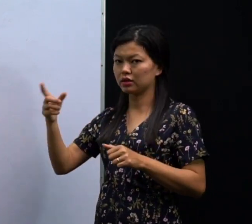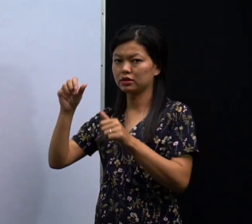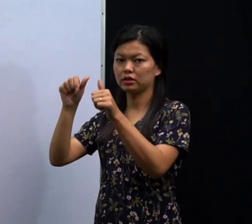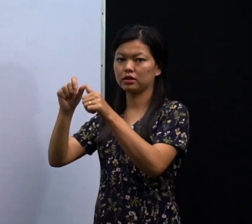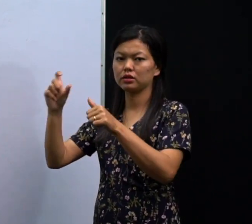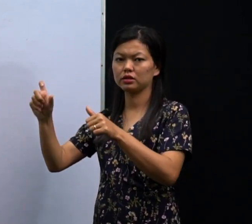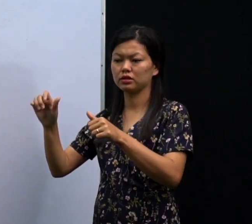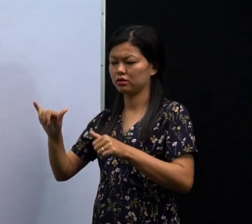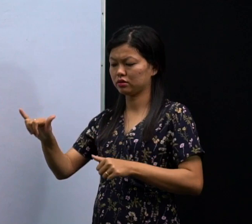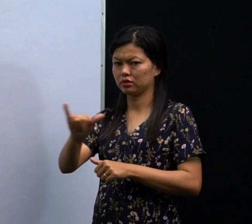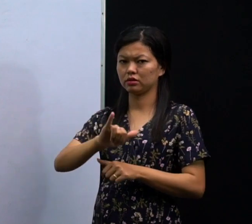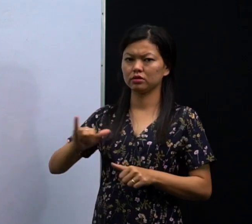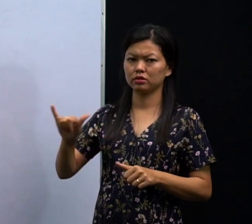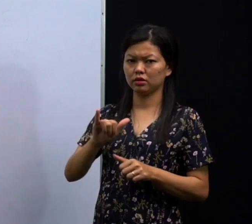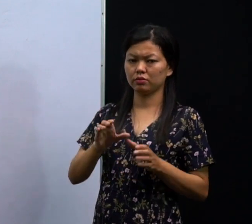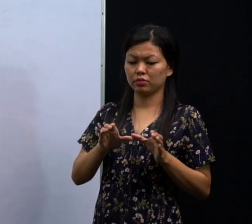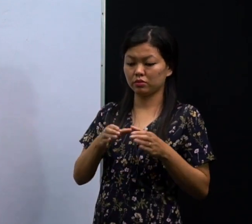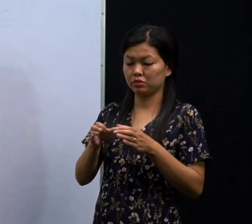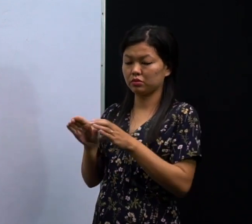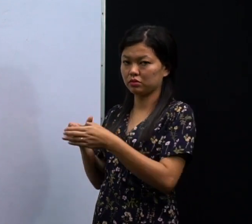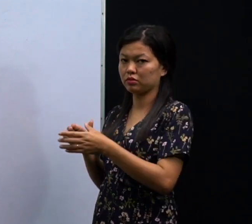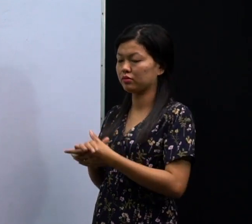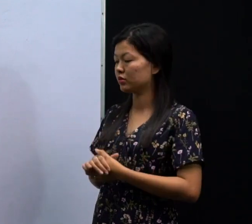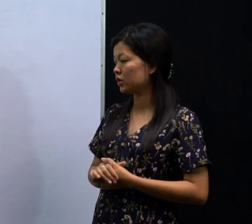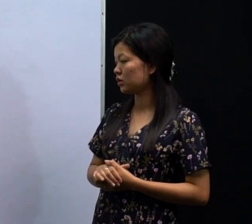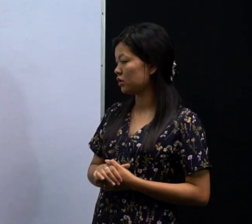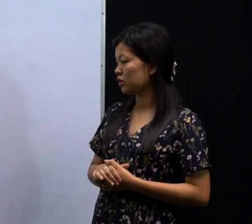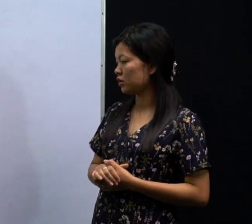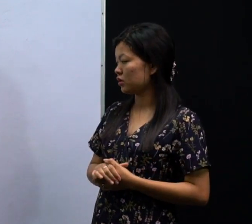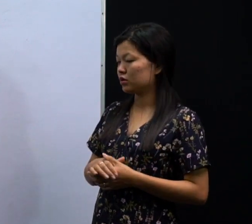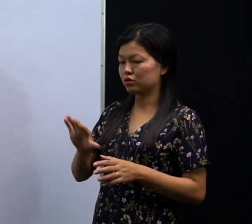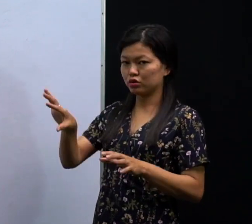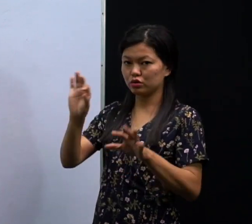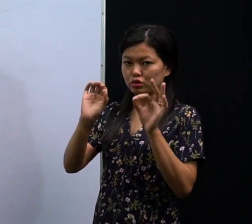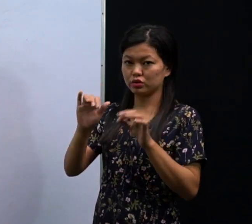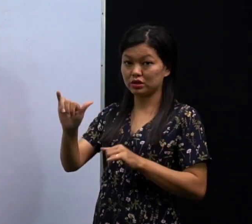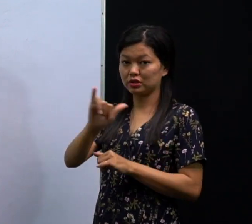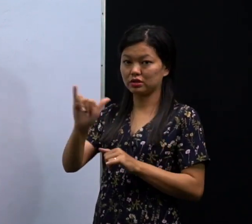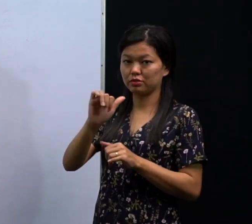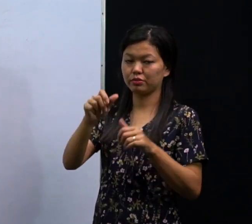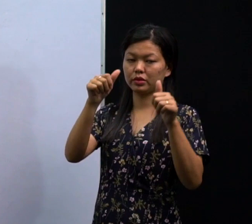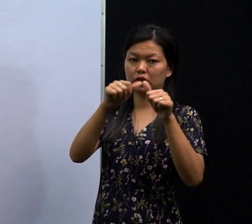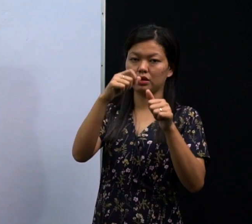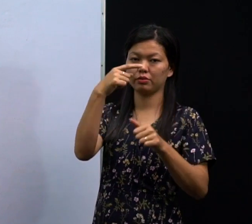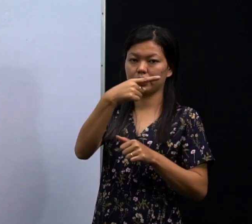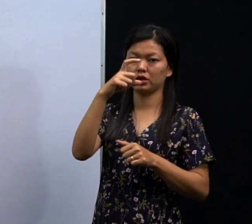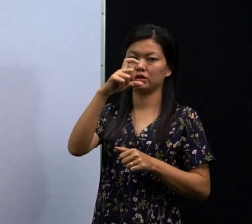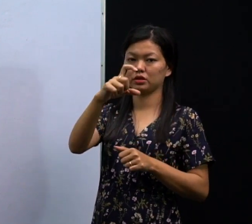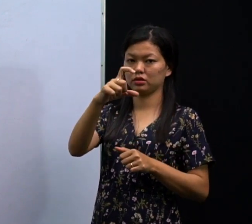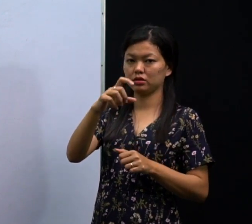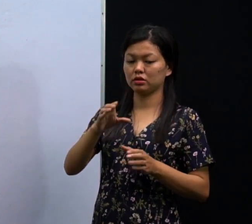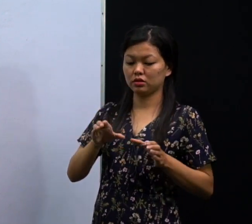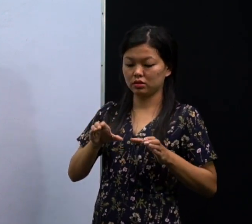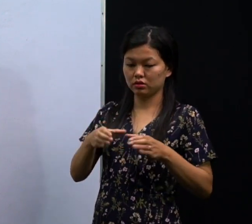one term, here one term. A minus c common. The group is common. So you write the common term a minus c. Common means division, I told